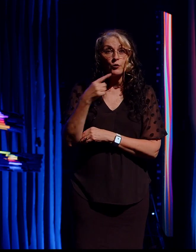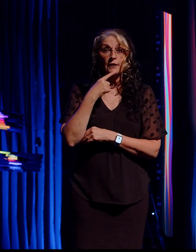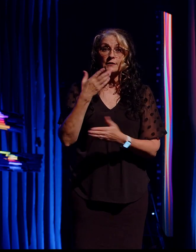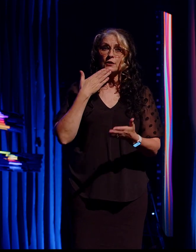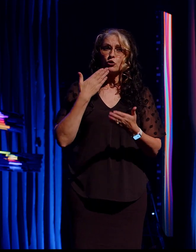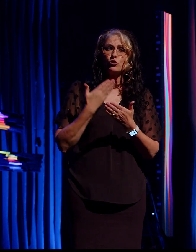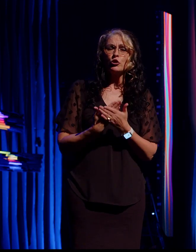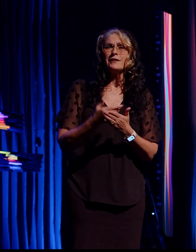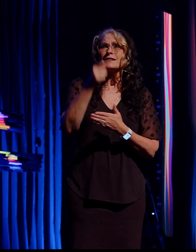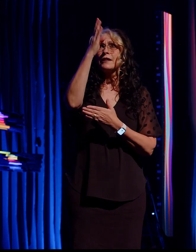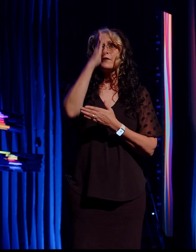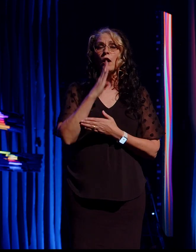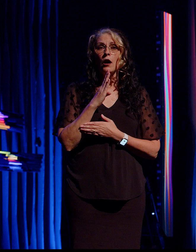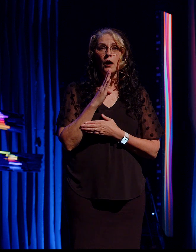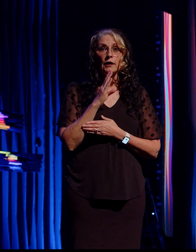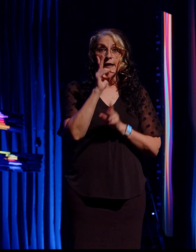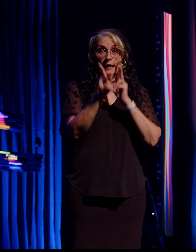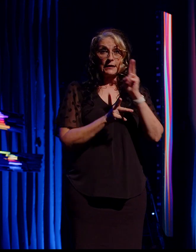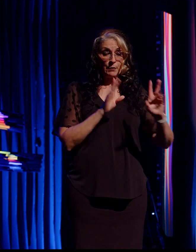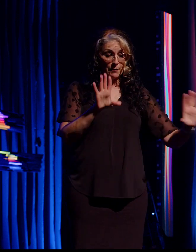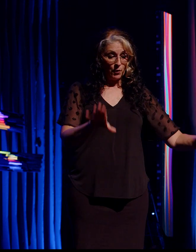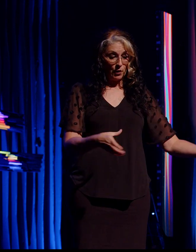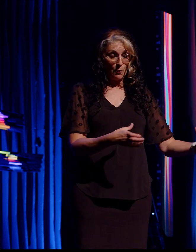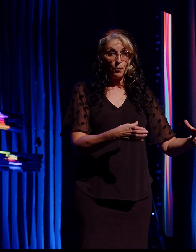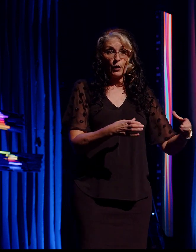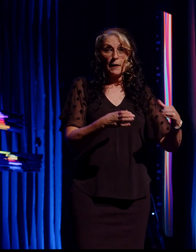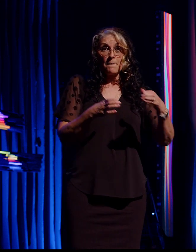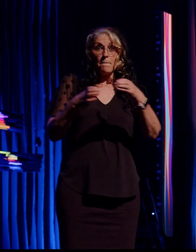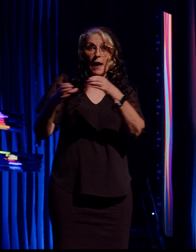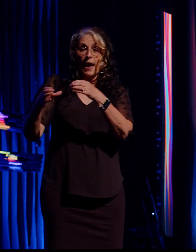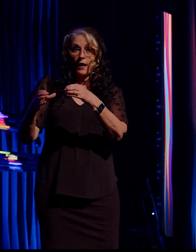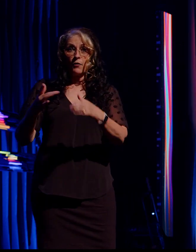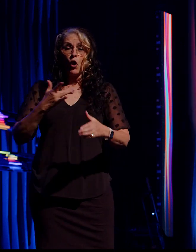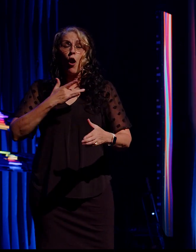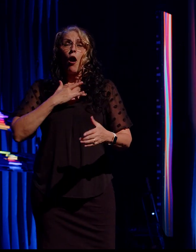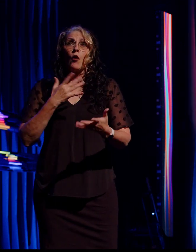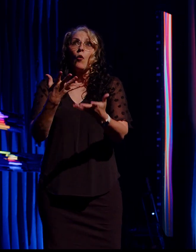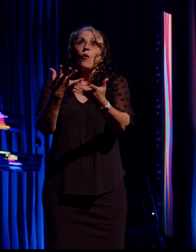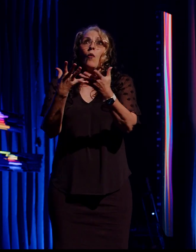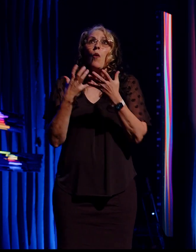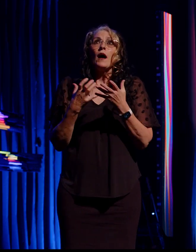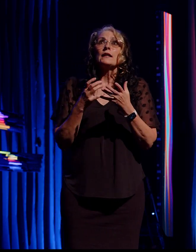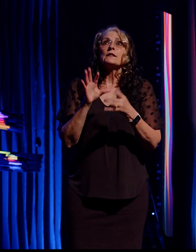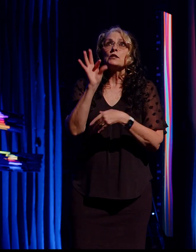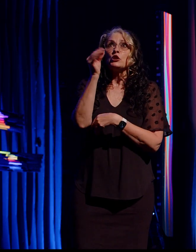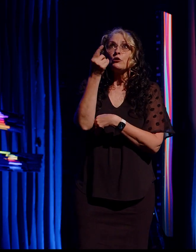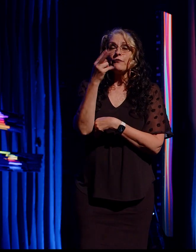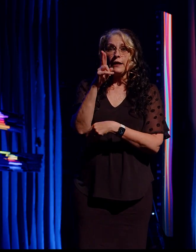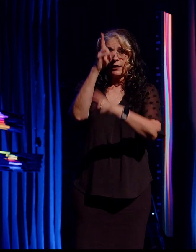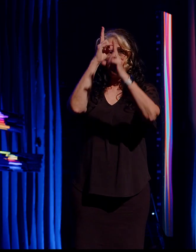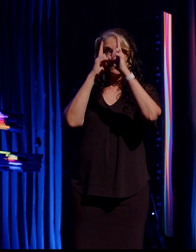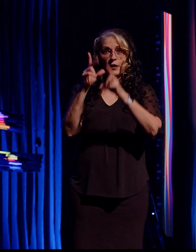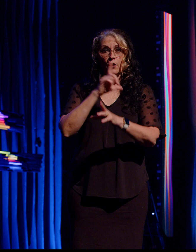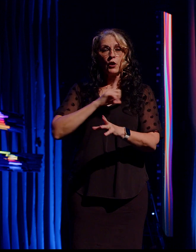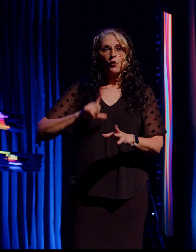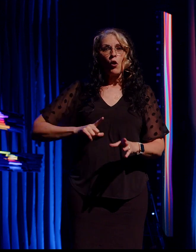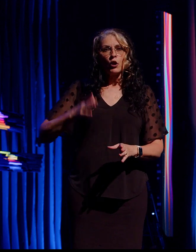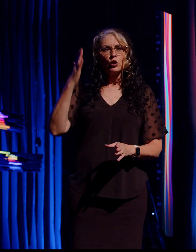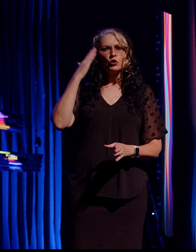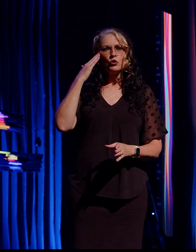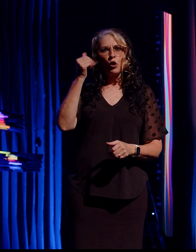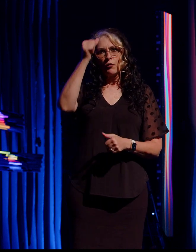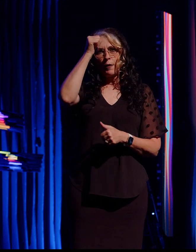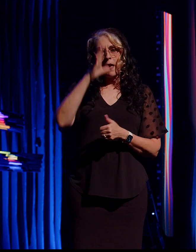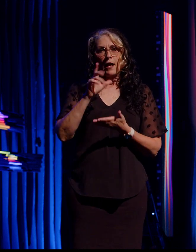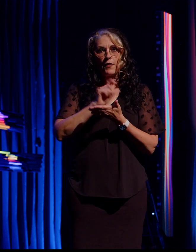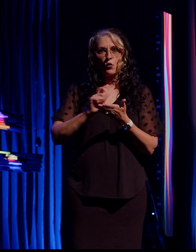the goodness of God in bringing his people back that actually gave them a heart to want to fear the Lord. If you think about the guy who wrote Amazing